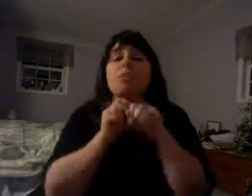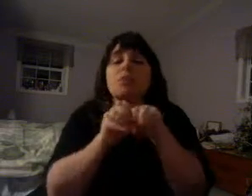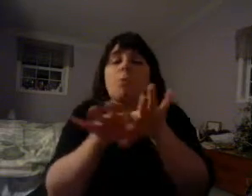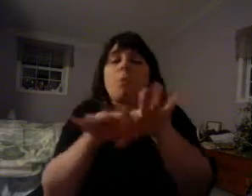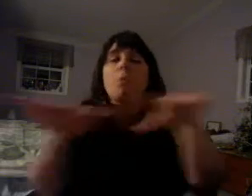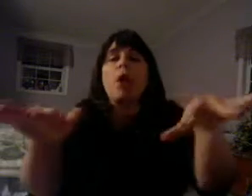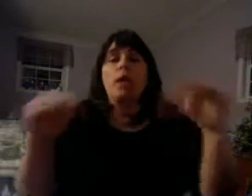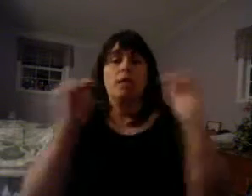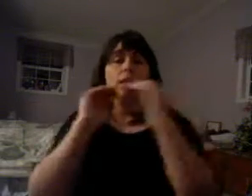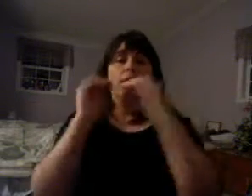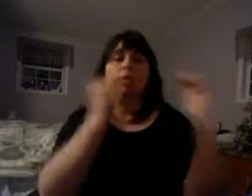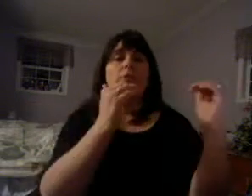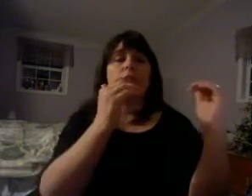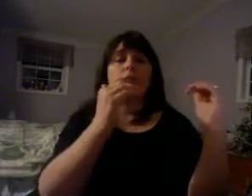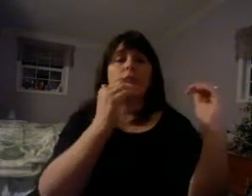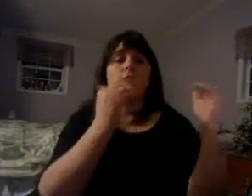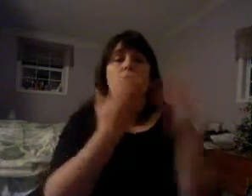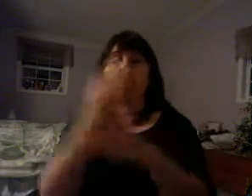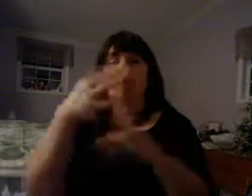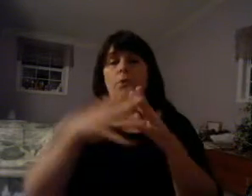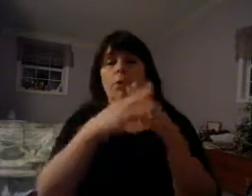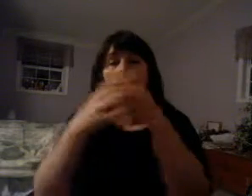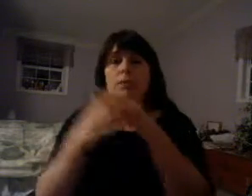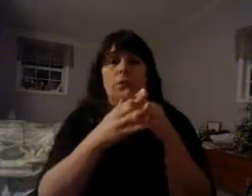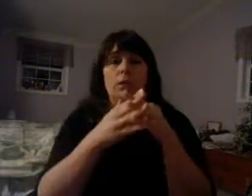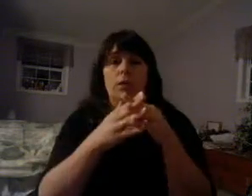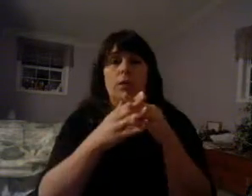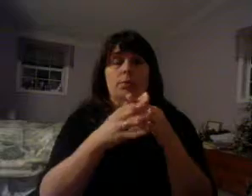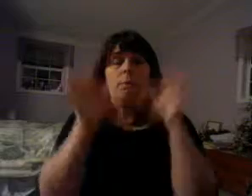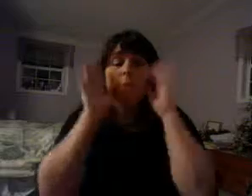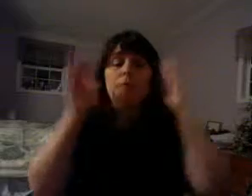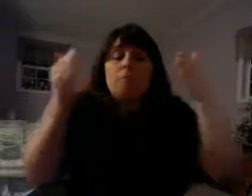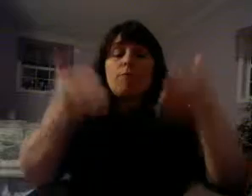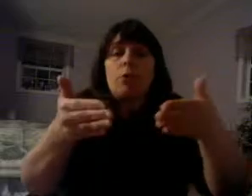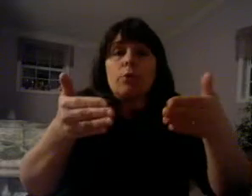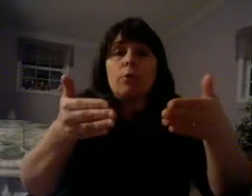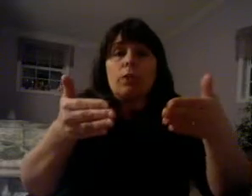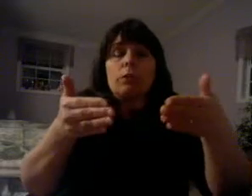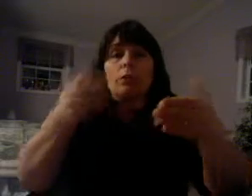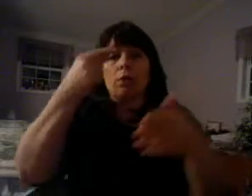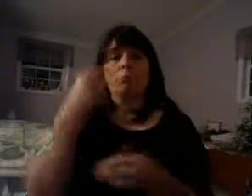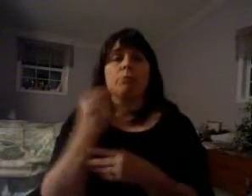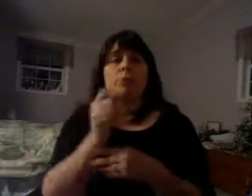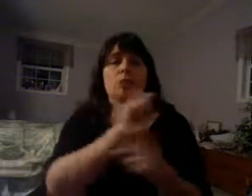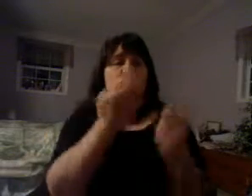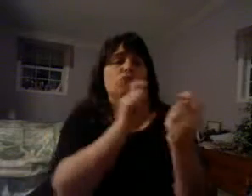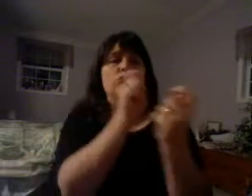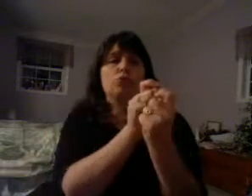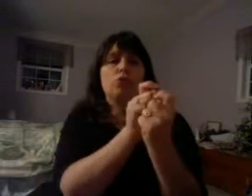population, but it is focused and concentrated in specific social groups, and it is devastating those